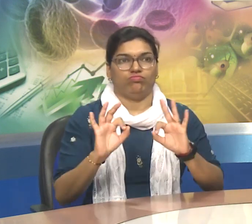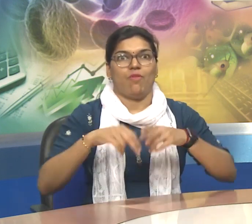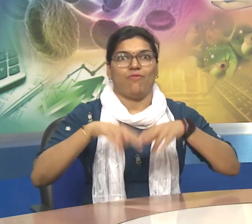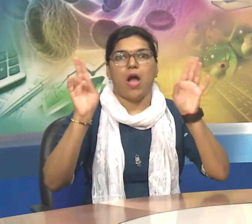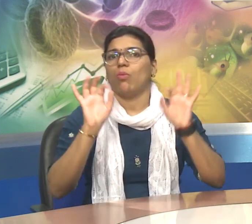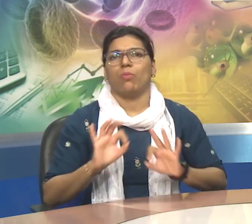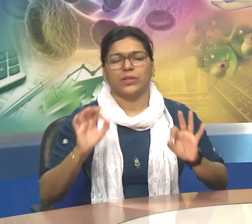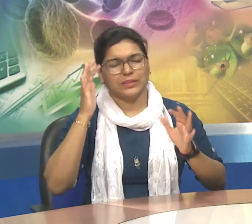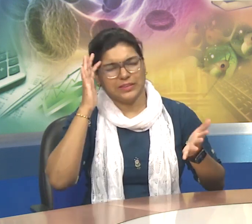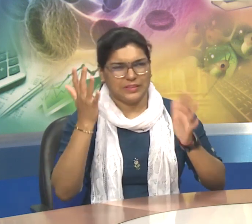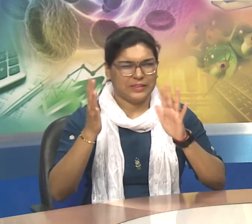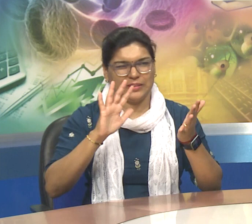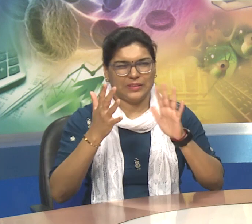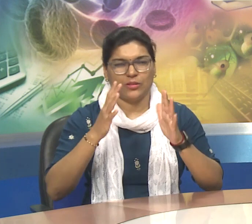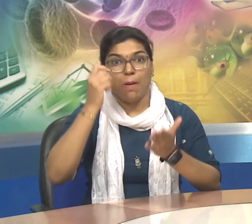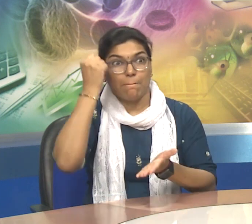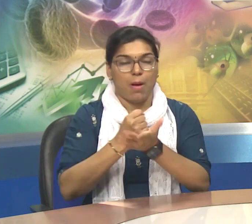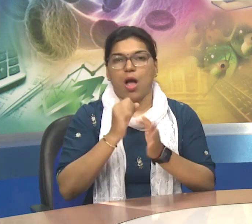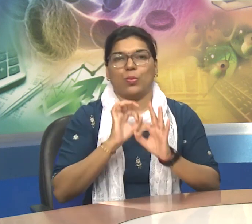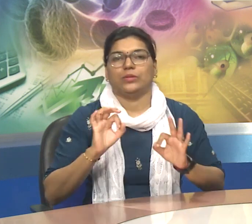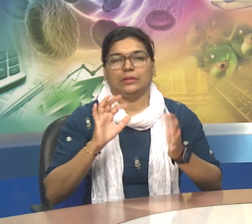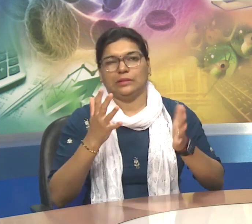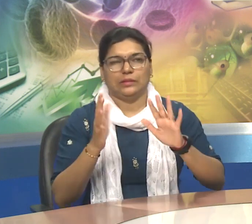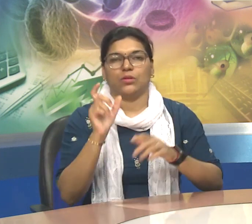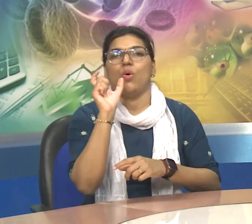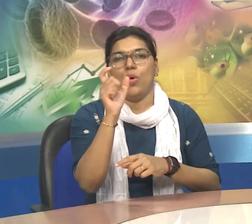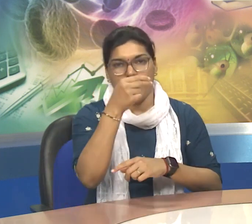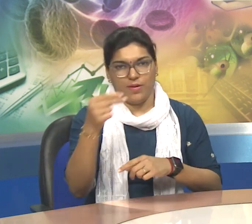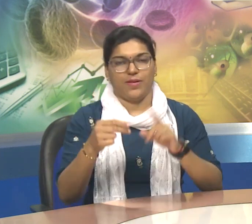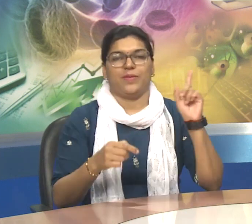confusion. It is a synonym of the word confusion.